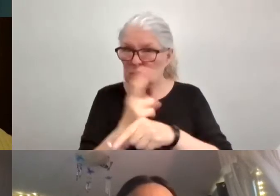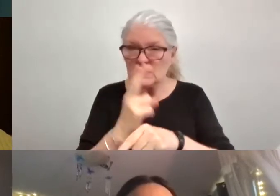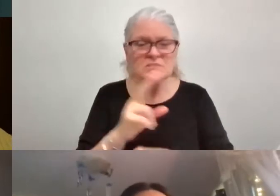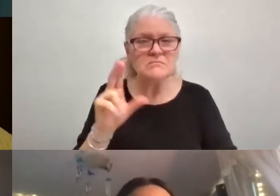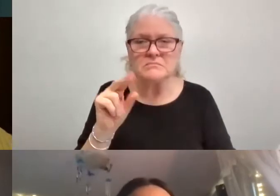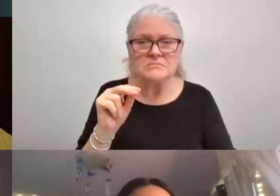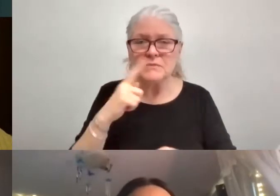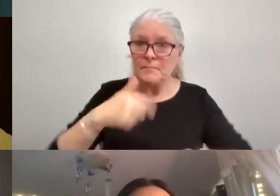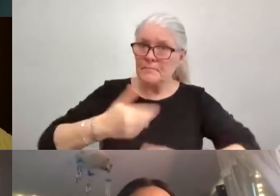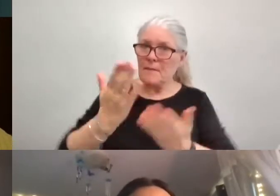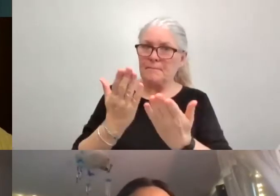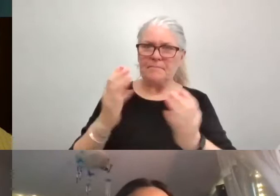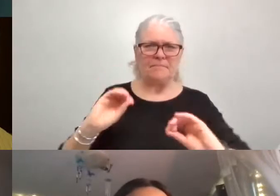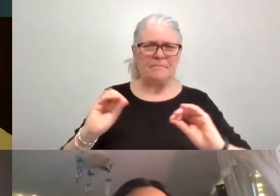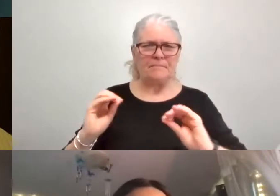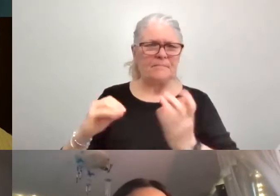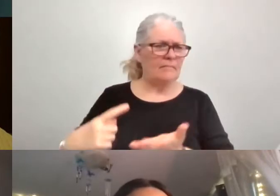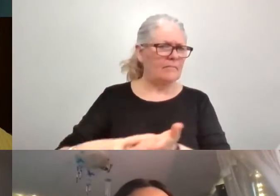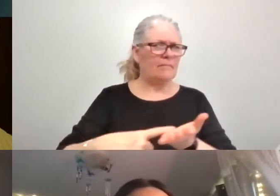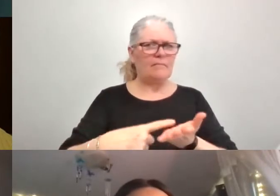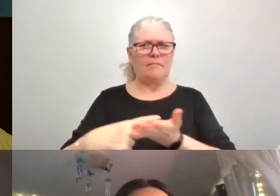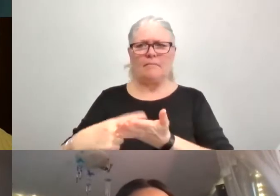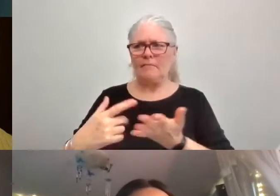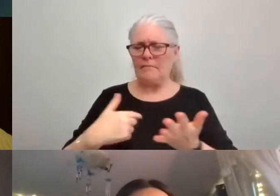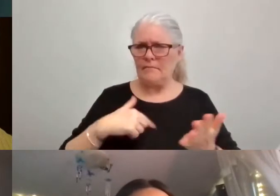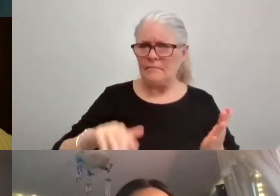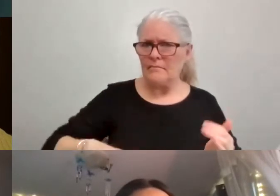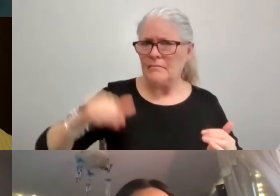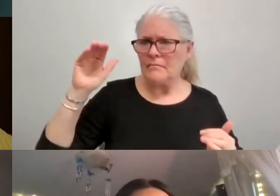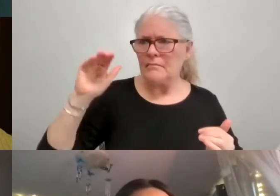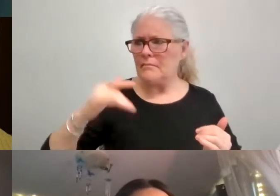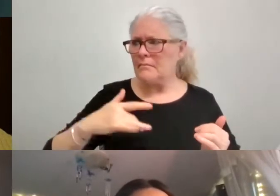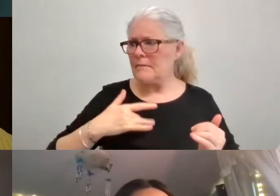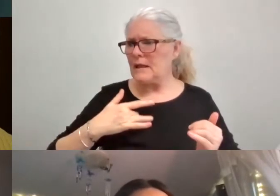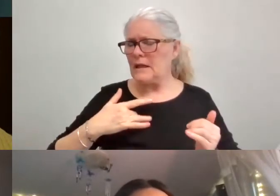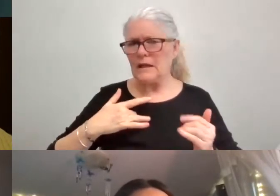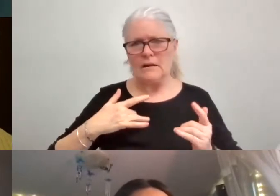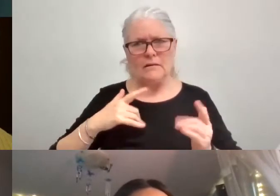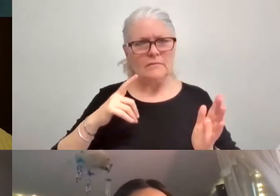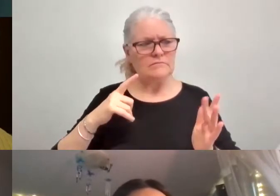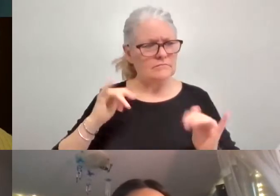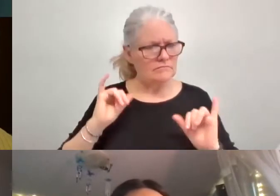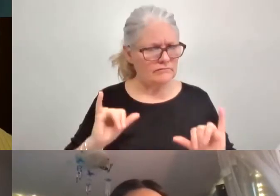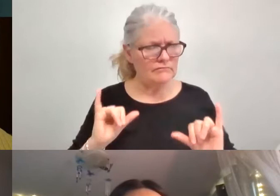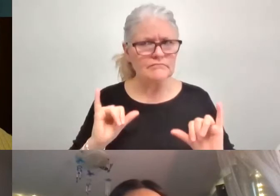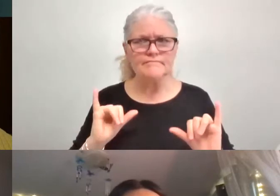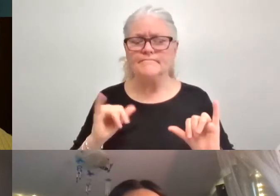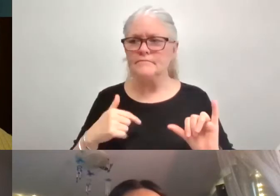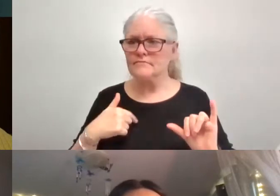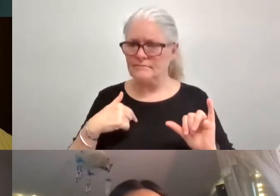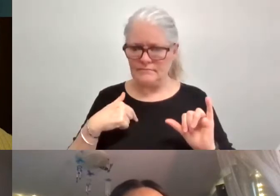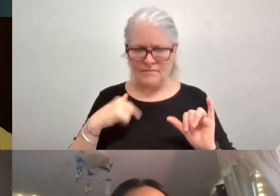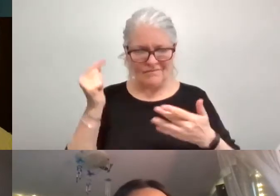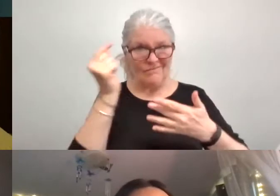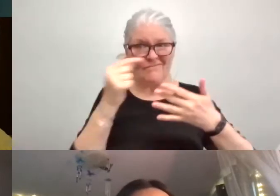it up. And when I kind of grew up into my own, I kind of realized that these parts of me are not